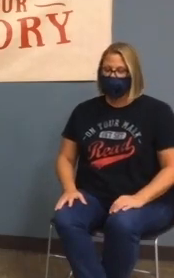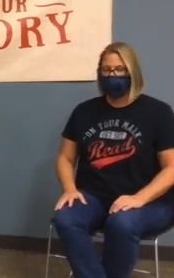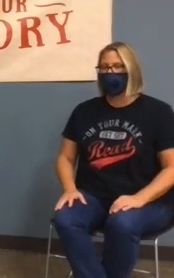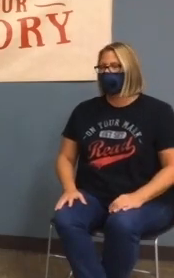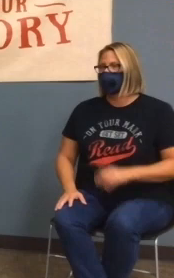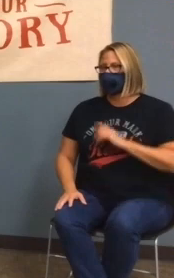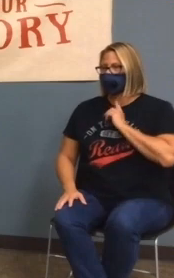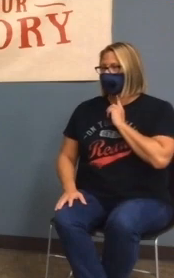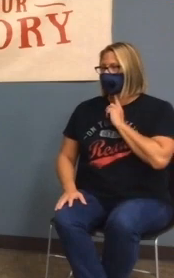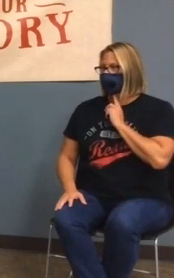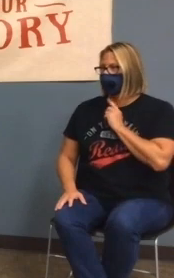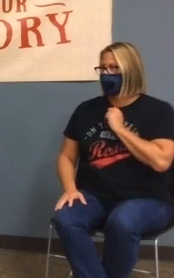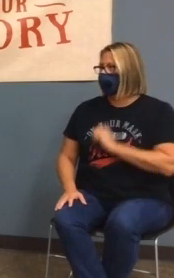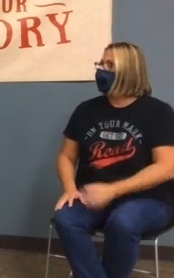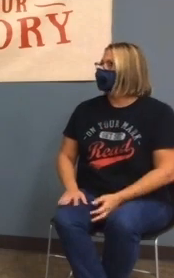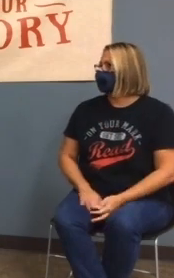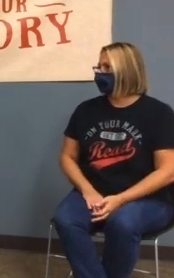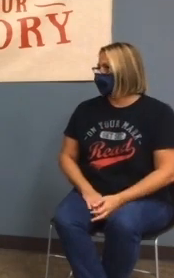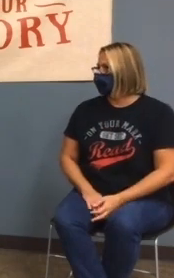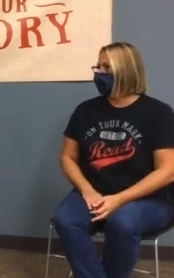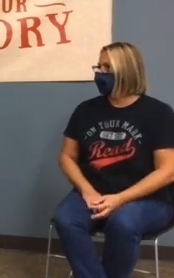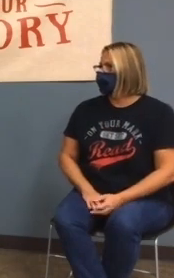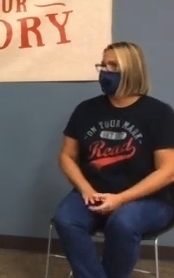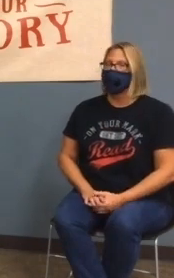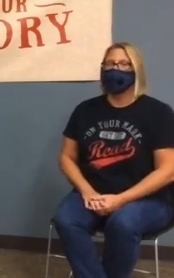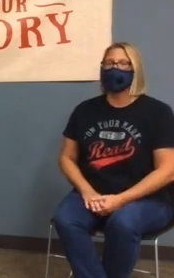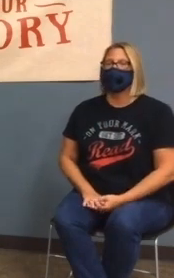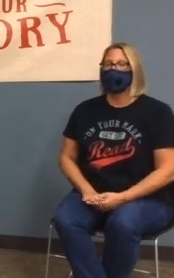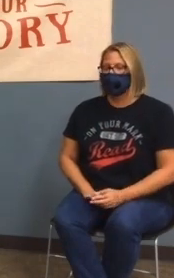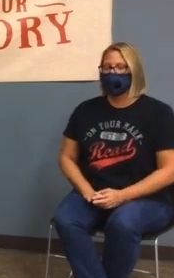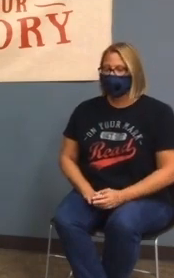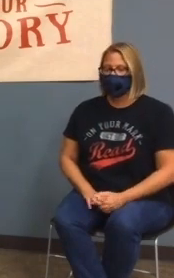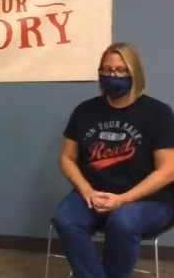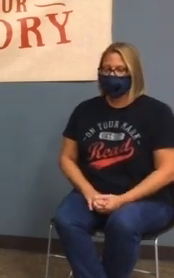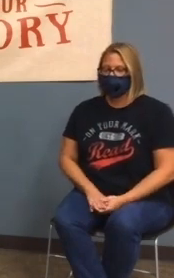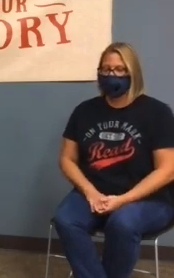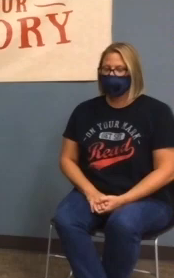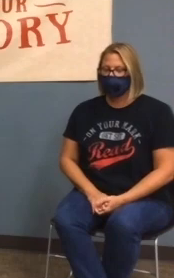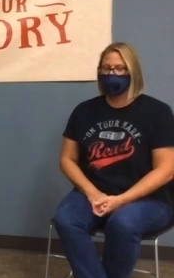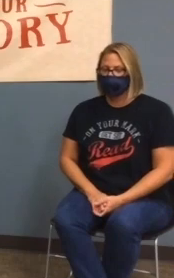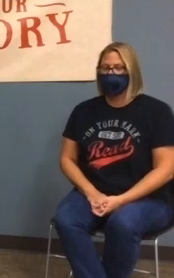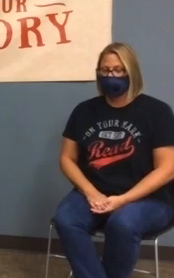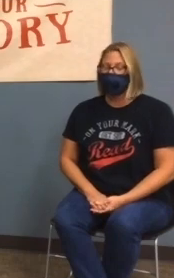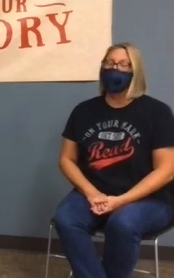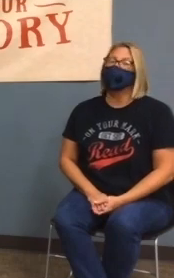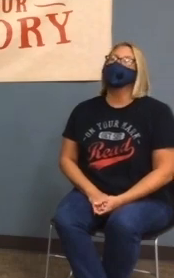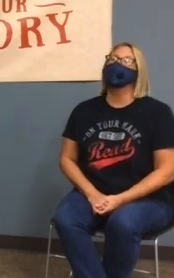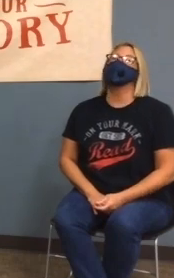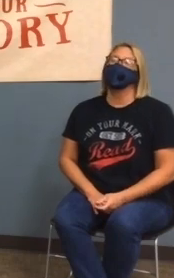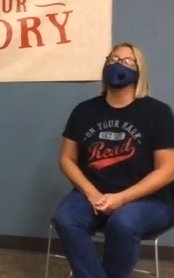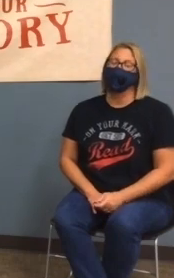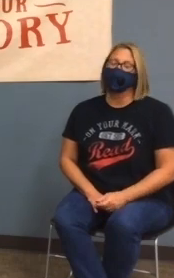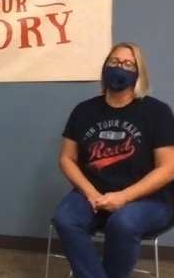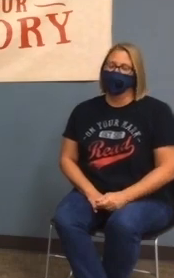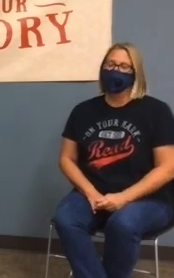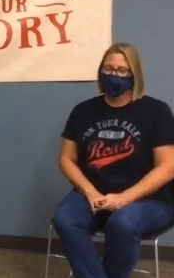right? Your summer reading sheet. We have lots of prizes here. Lots of prizes. So be sure to turn it in. We need to get rid of the